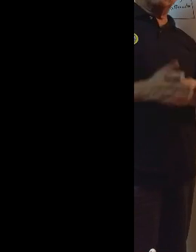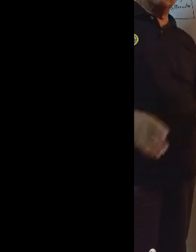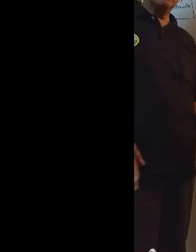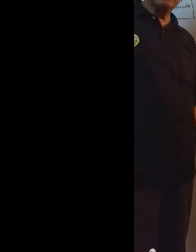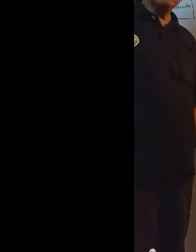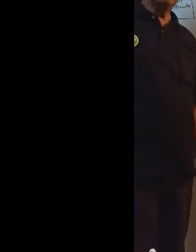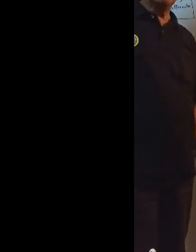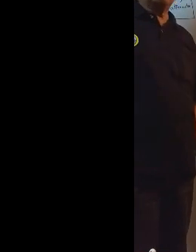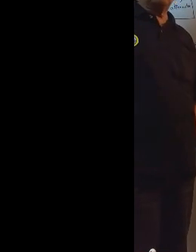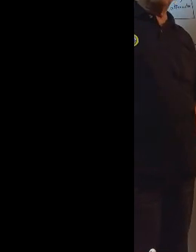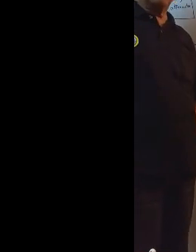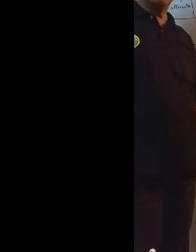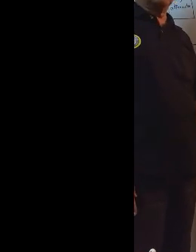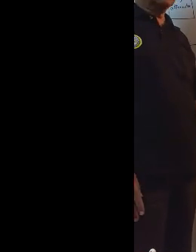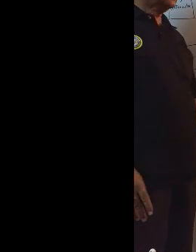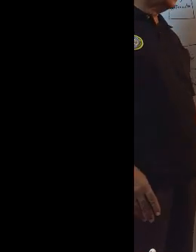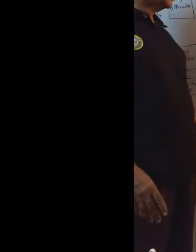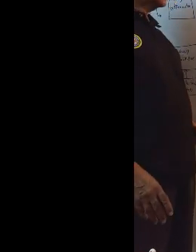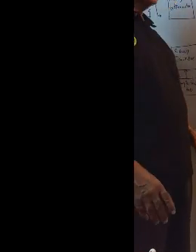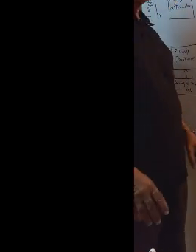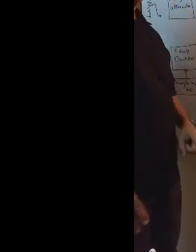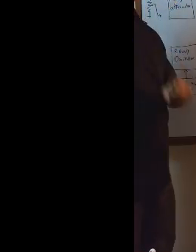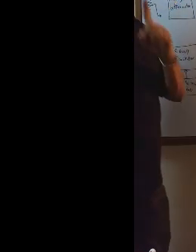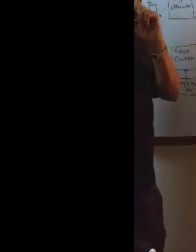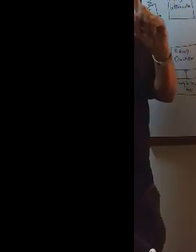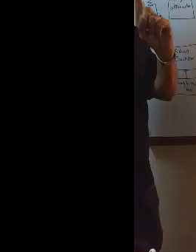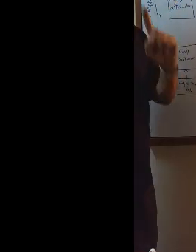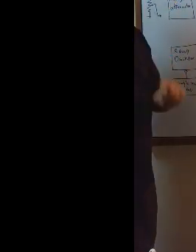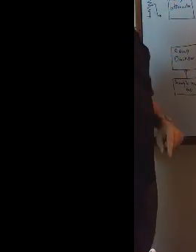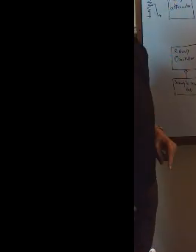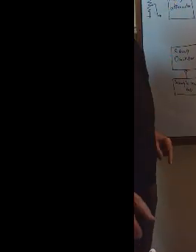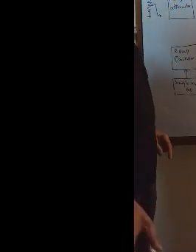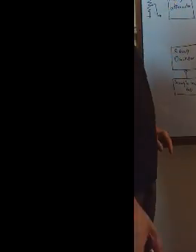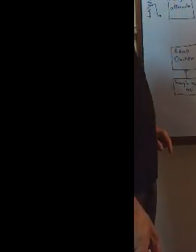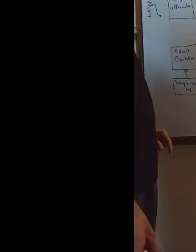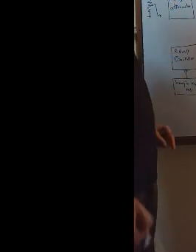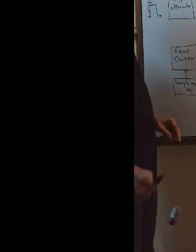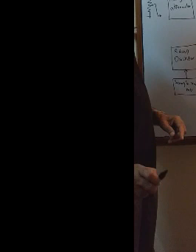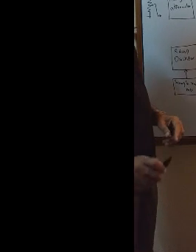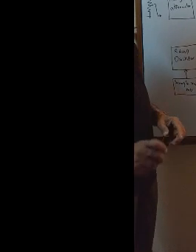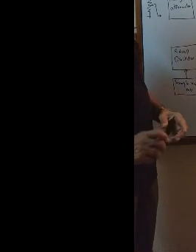DVM, digital voltmeter. First,